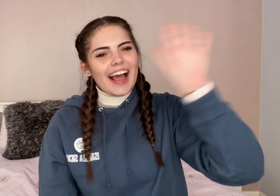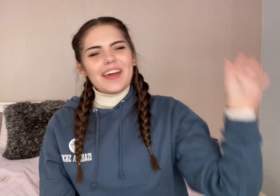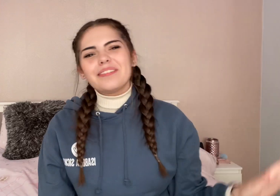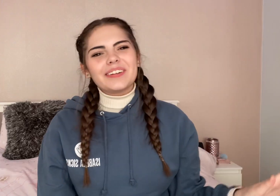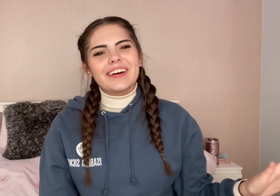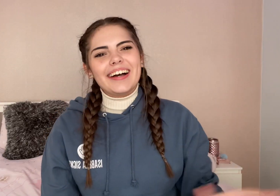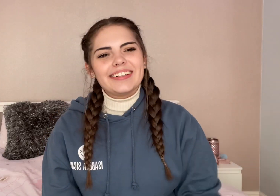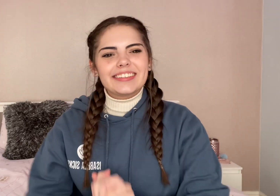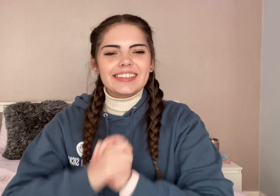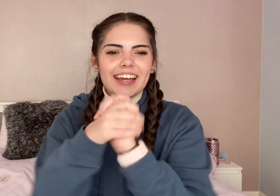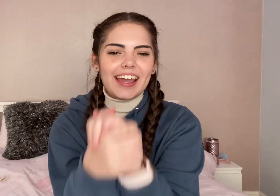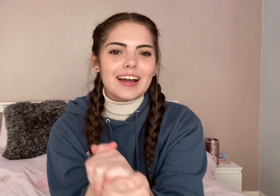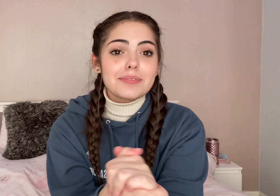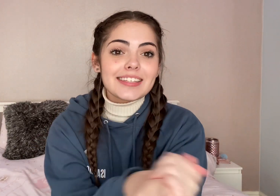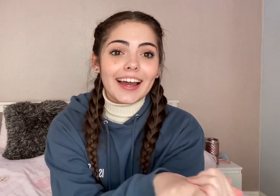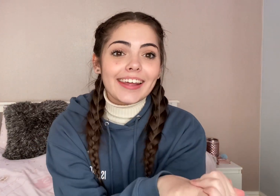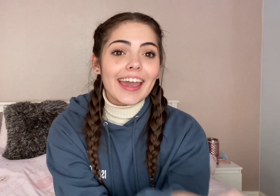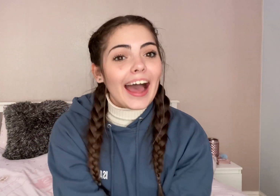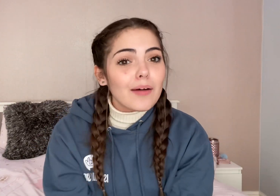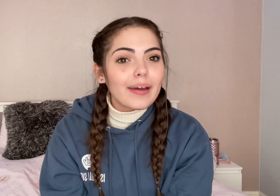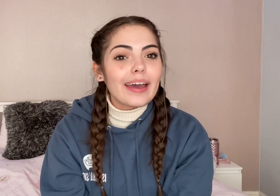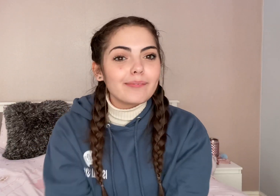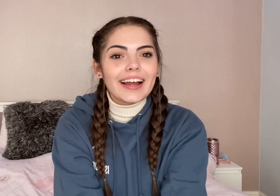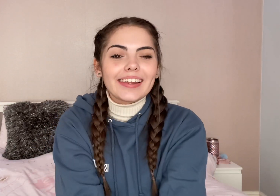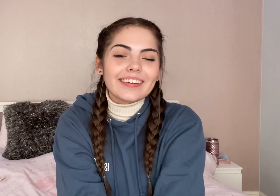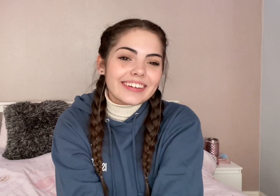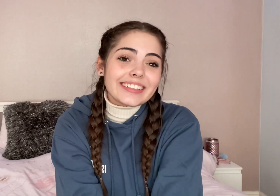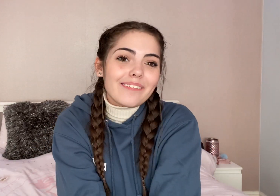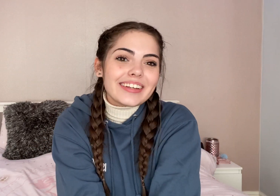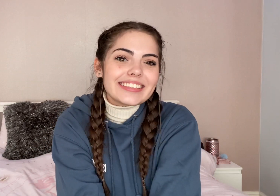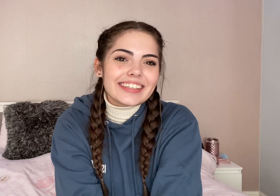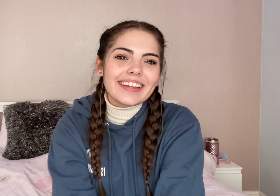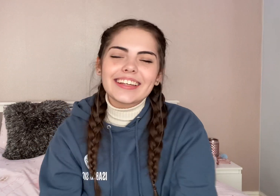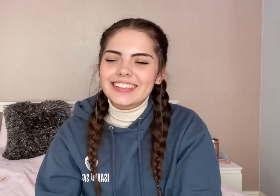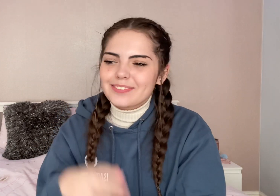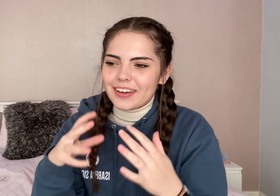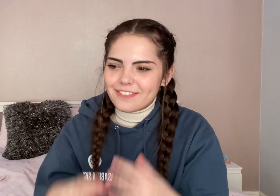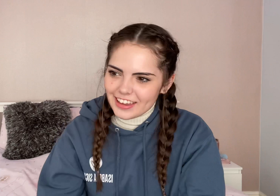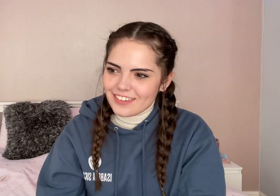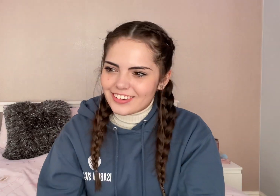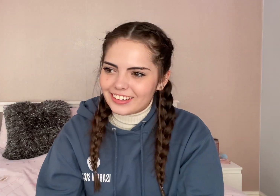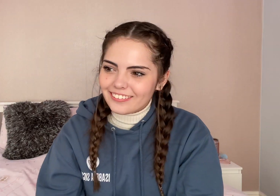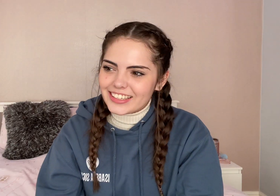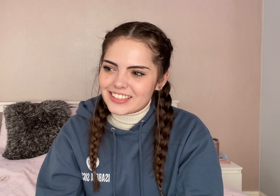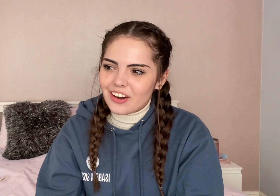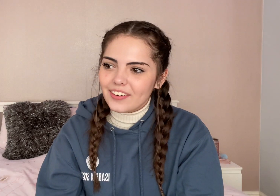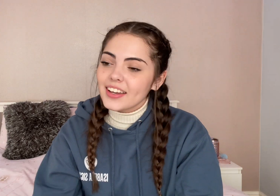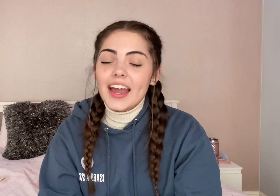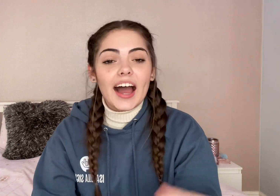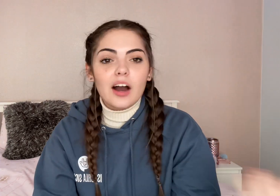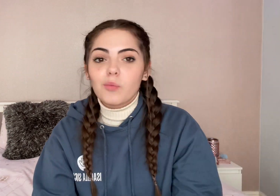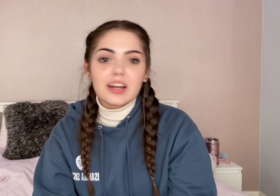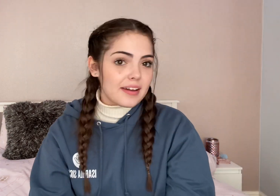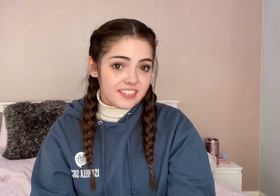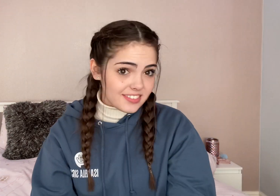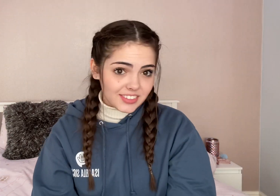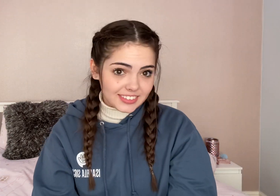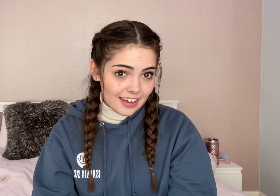Hello everyone, so today I'm signing Habit by Louis Tomlinson. This is my favourite Louis song and one of my favourite songs ever.